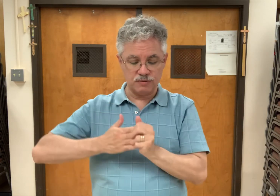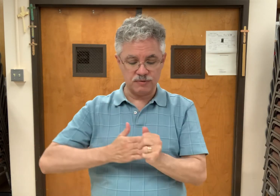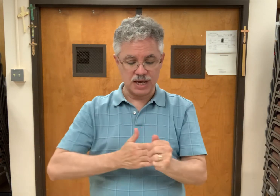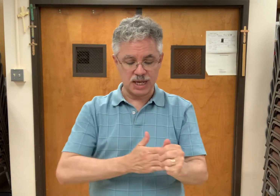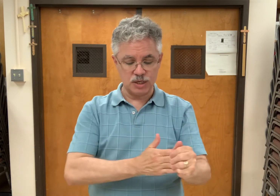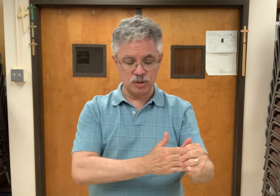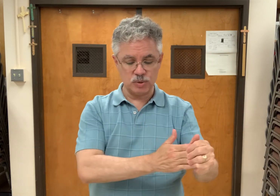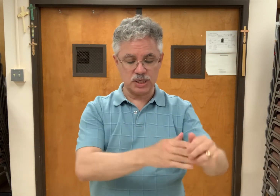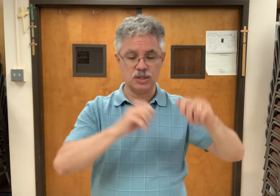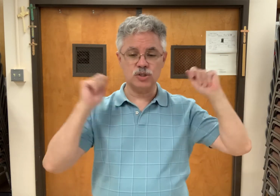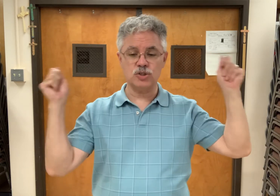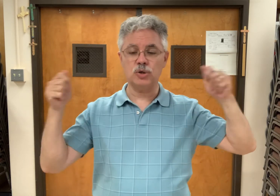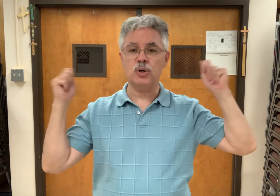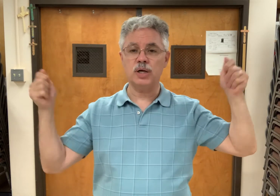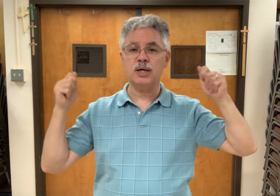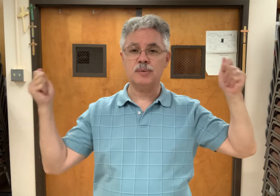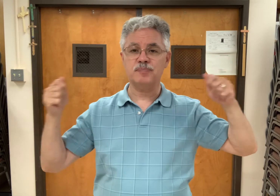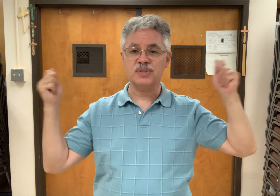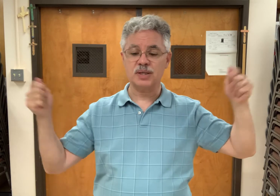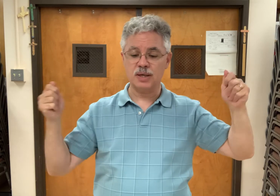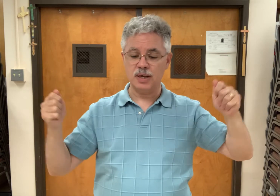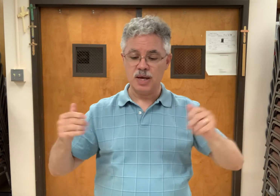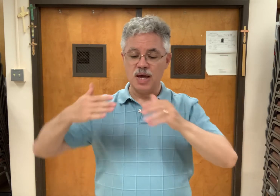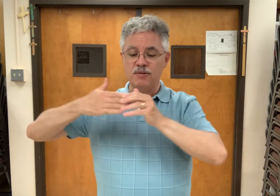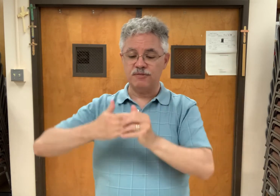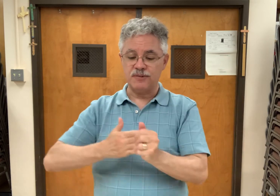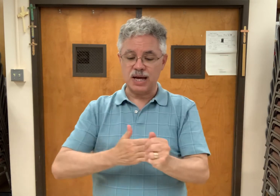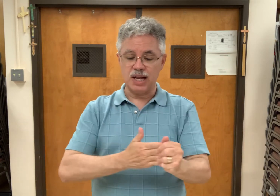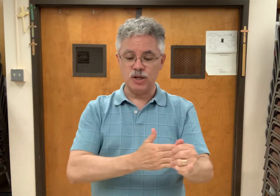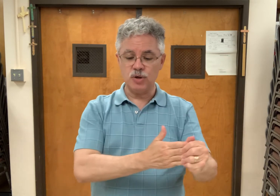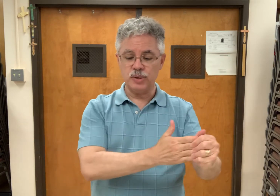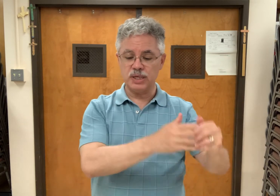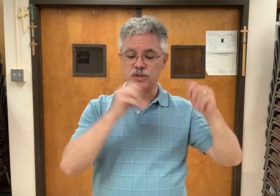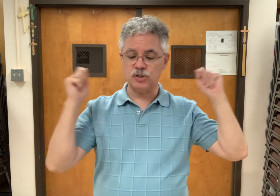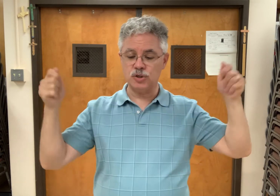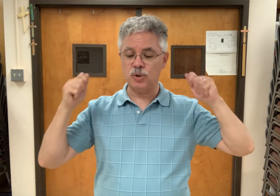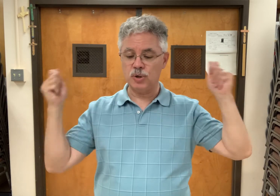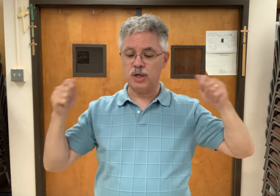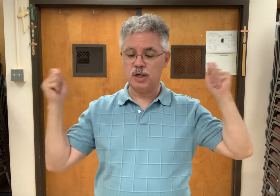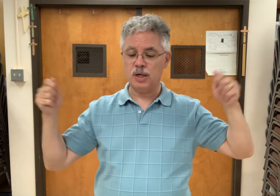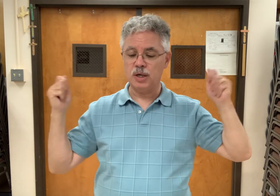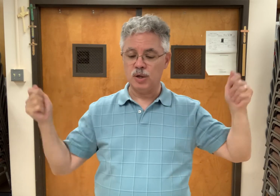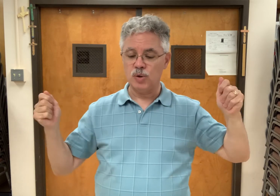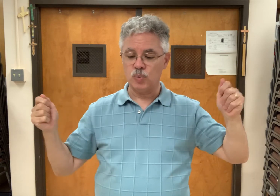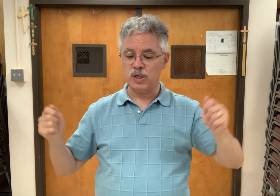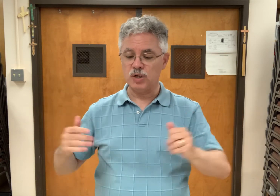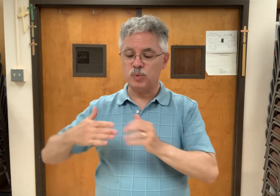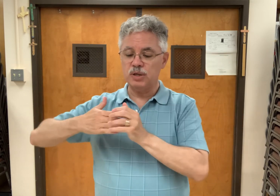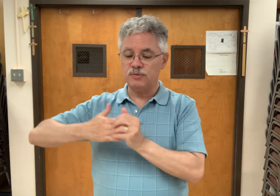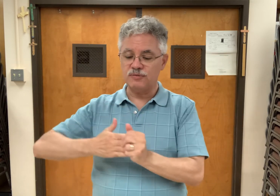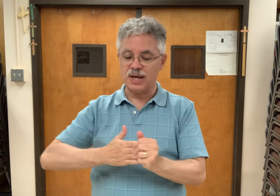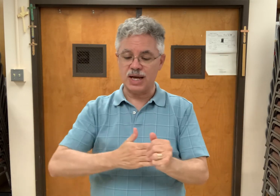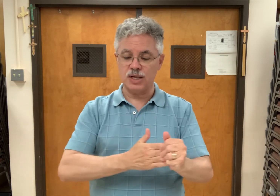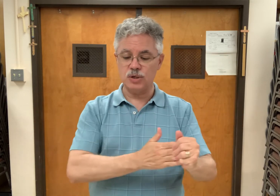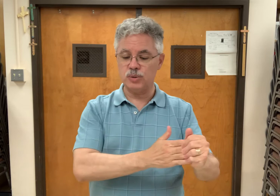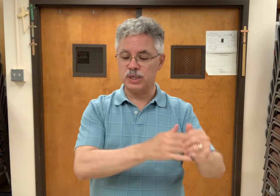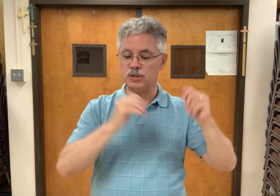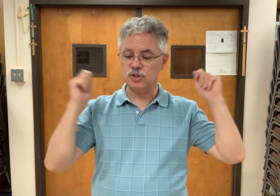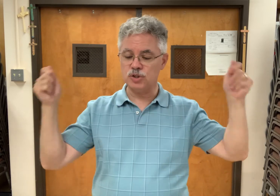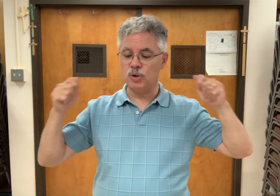follow in joy follow in joy we will follow in joy